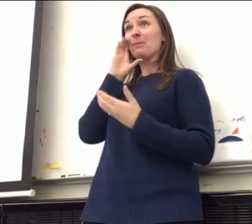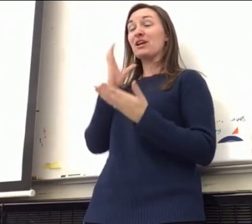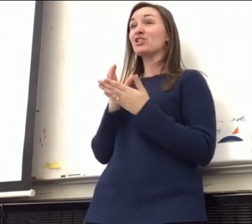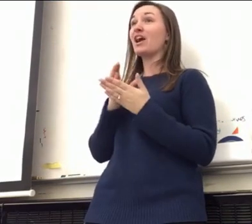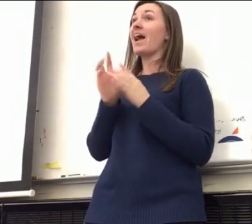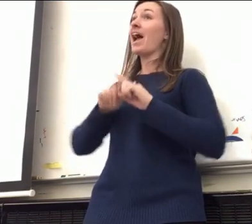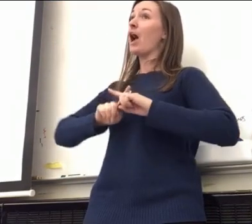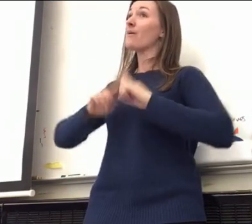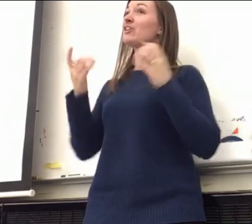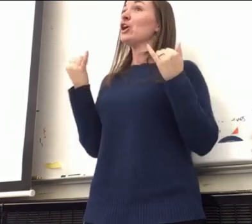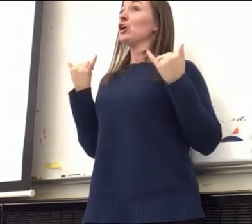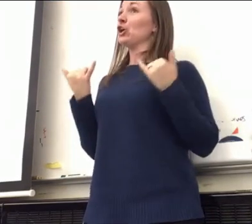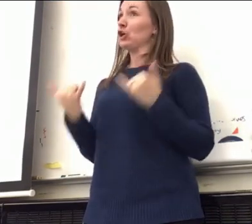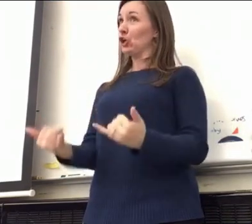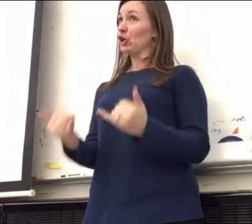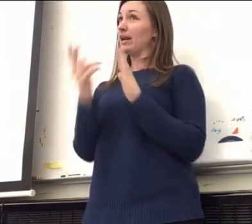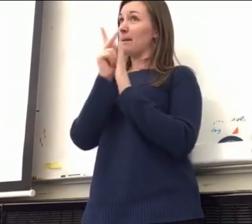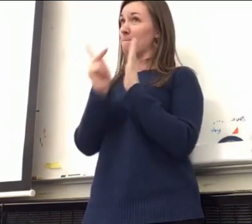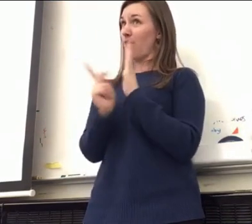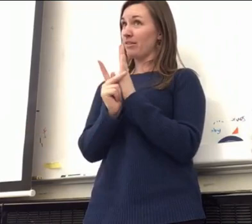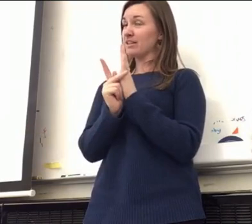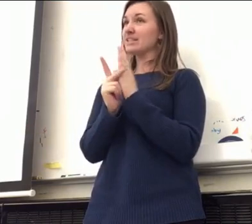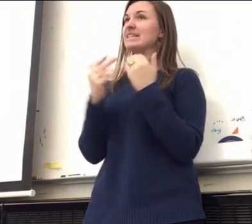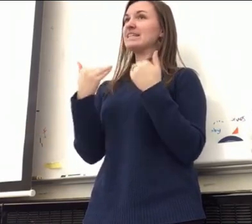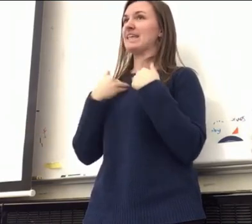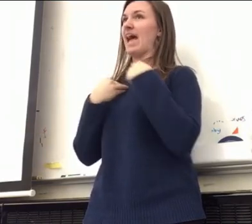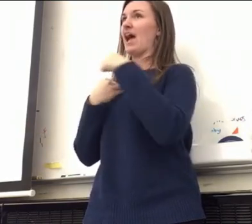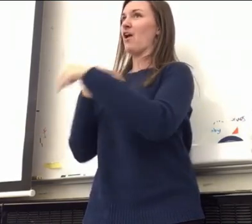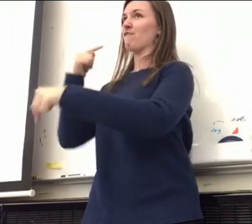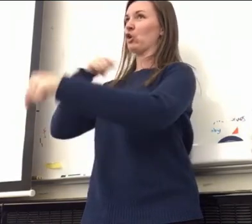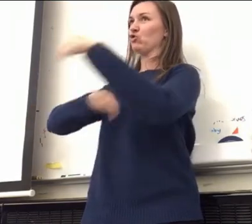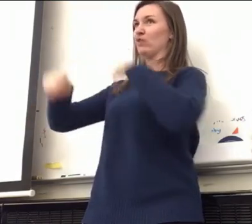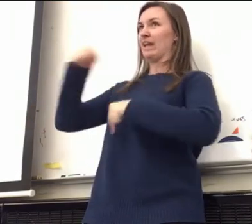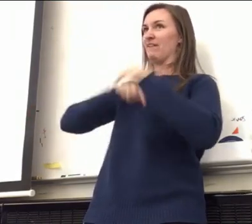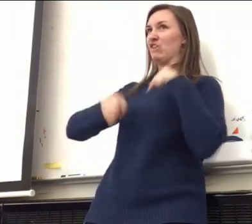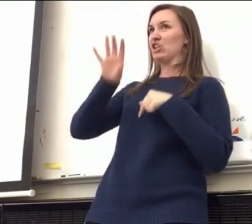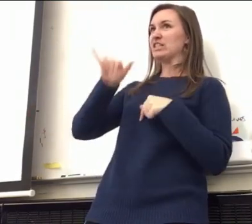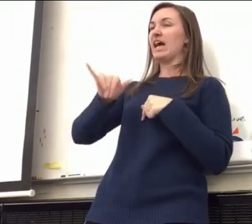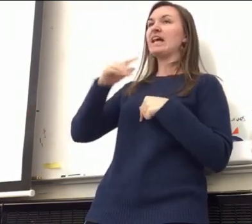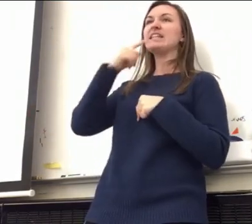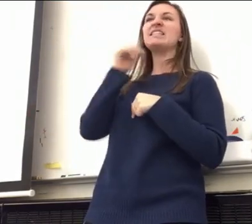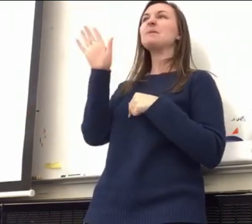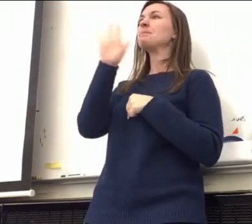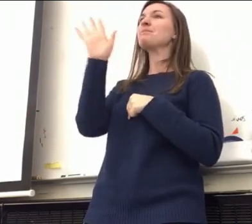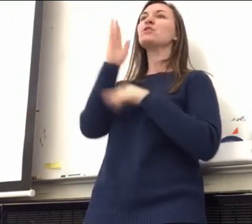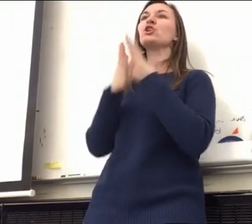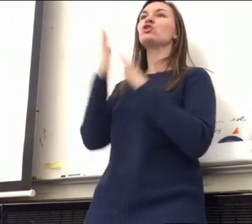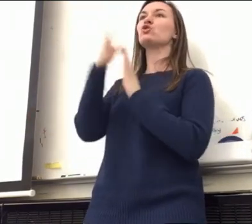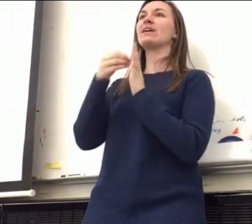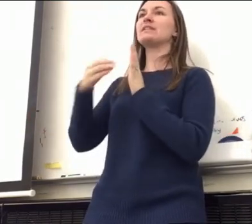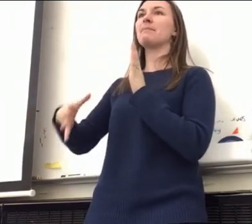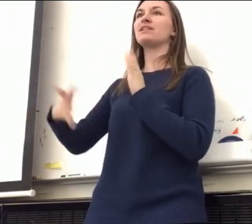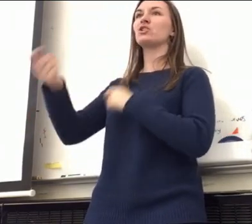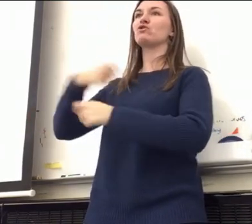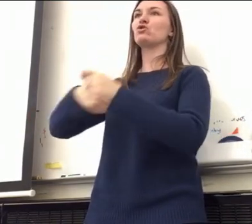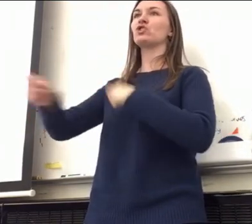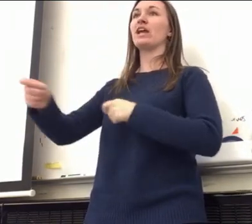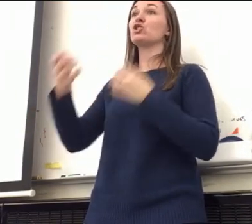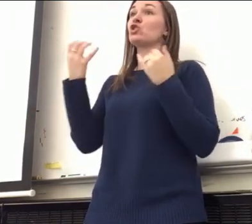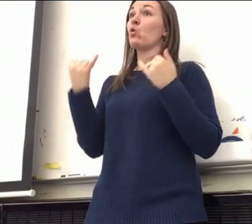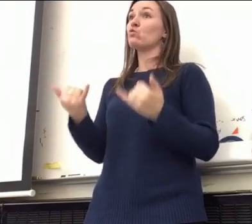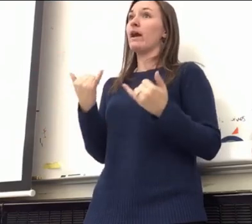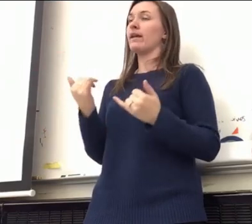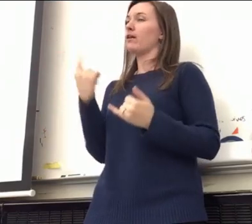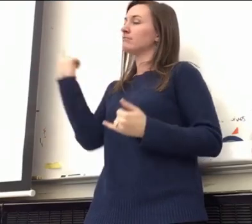current administrative policies have reversed this and said it was too much money. So right now, this is not going